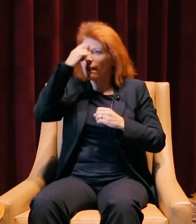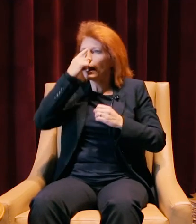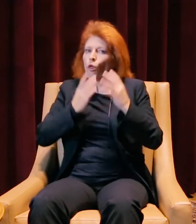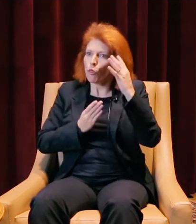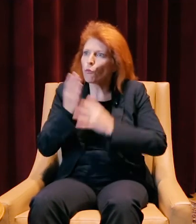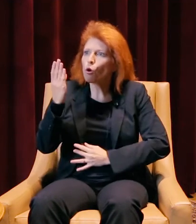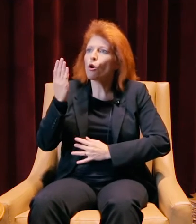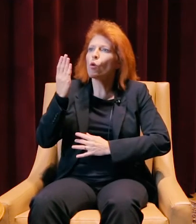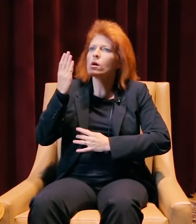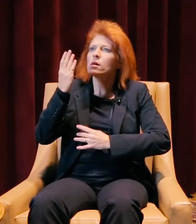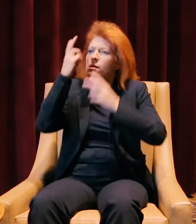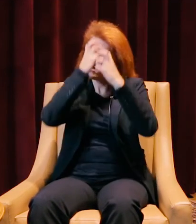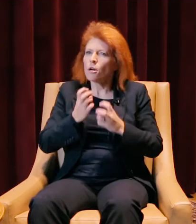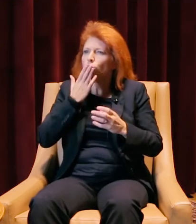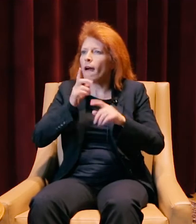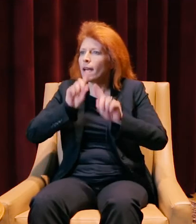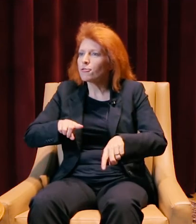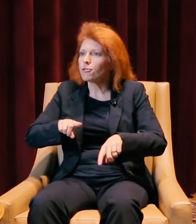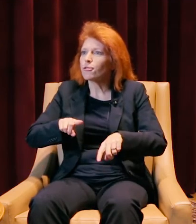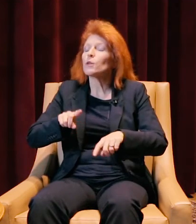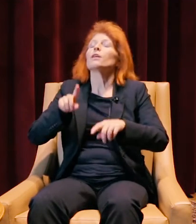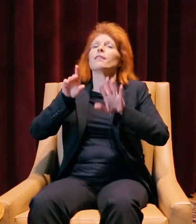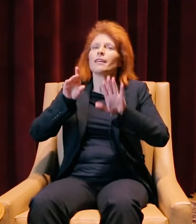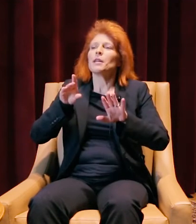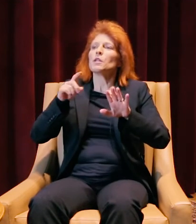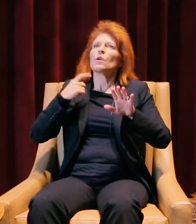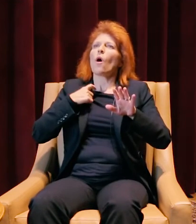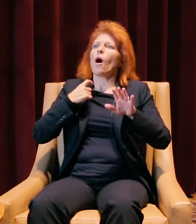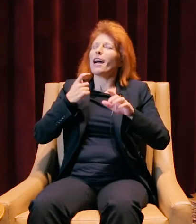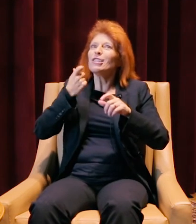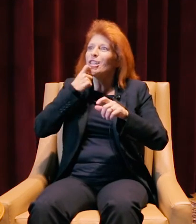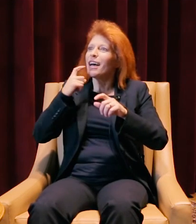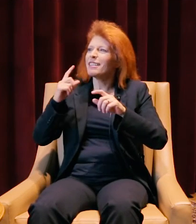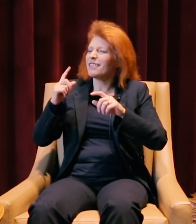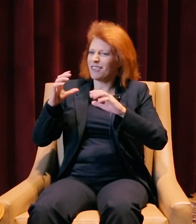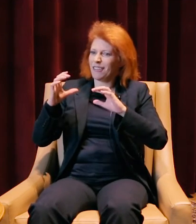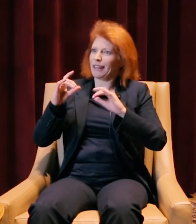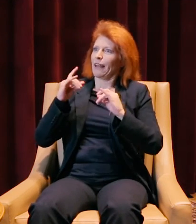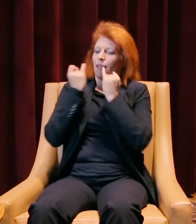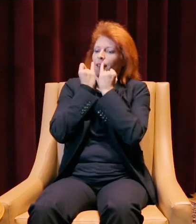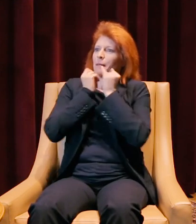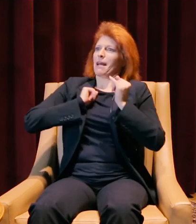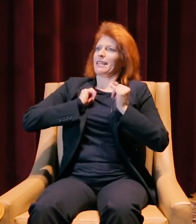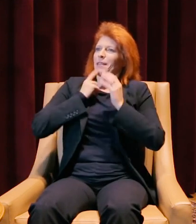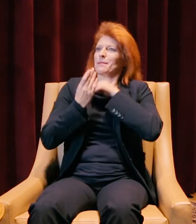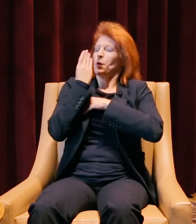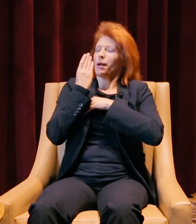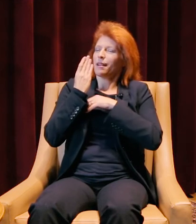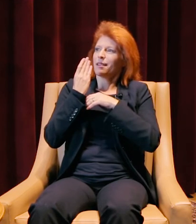through a good answer. So I just had this conversation with myself this morning. So